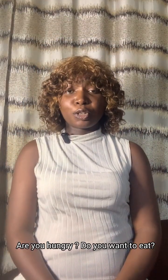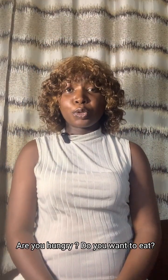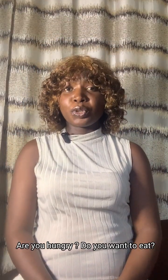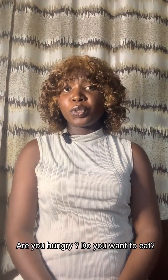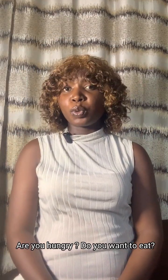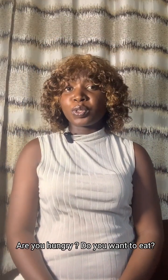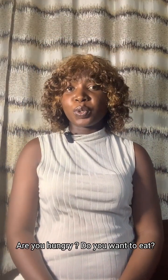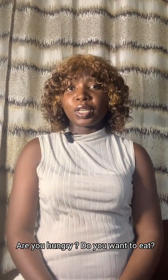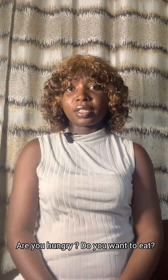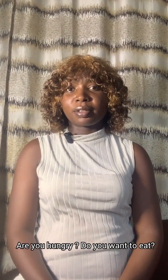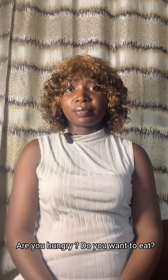Do you want to eat?